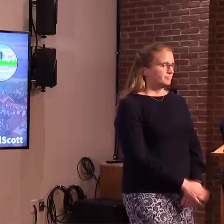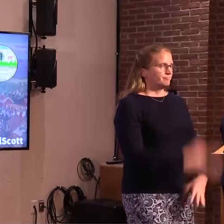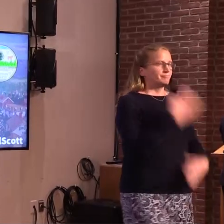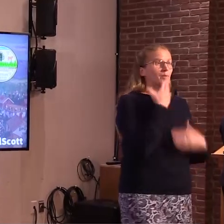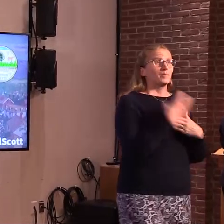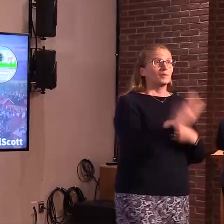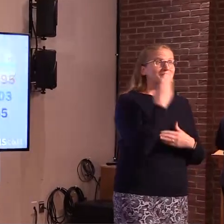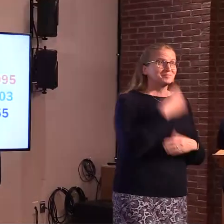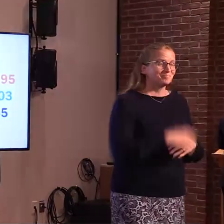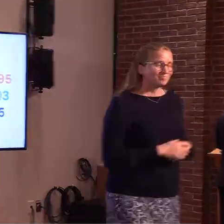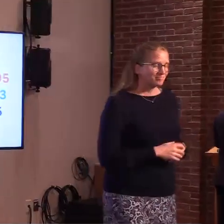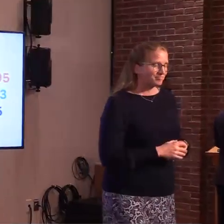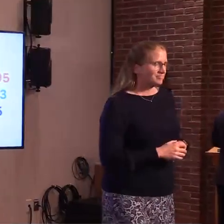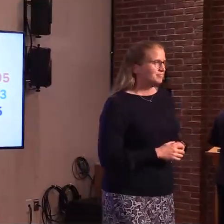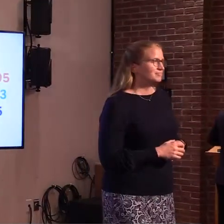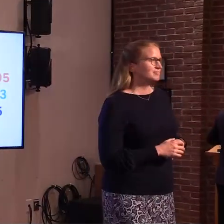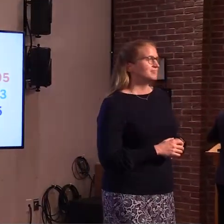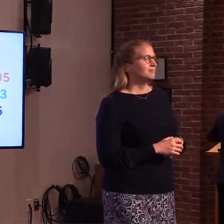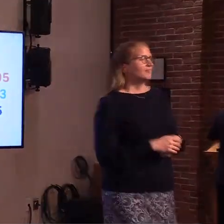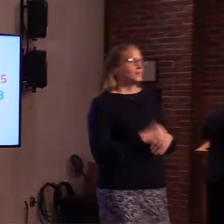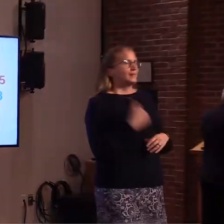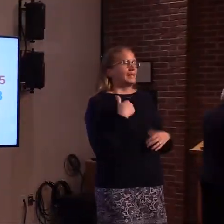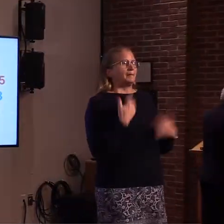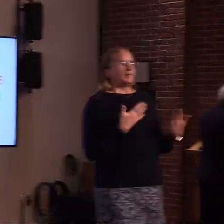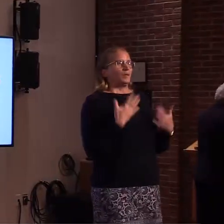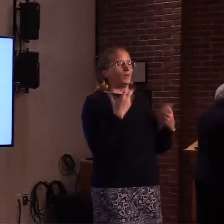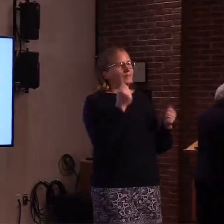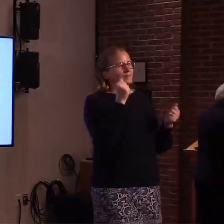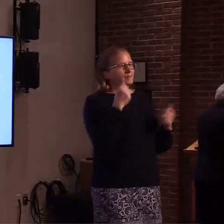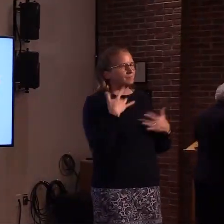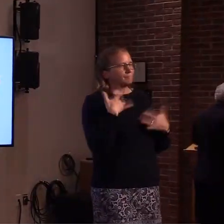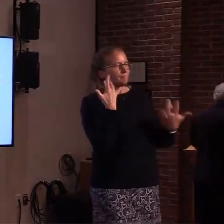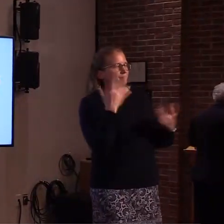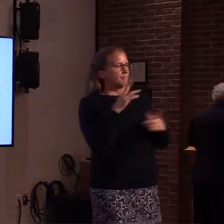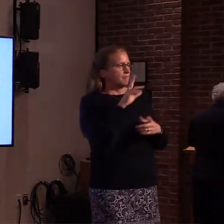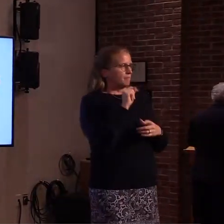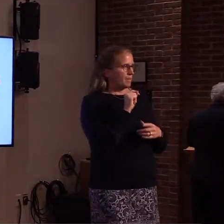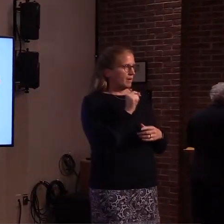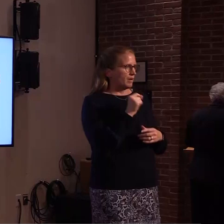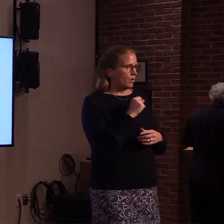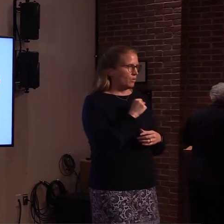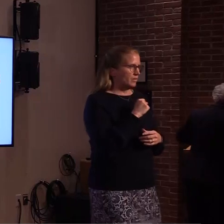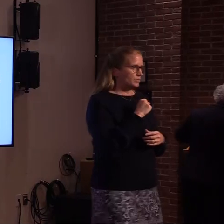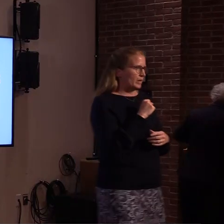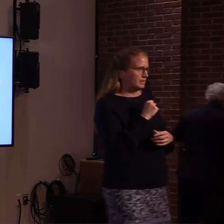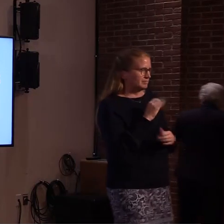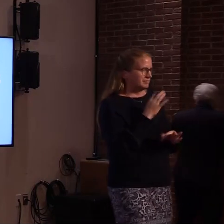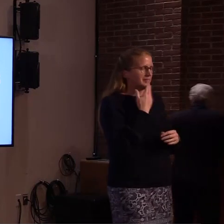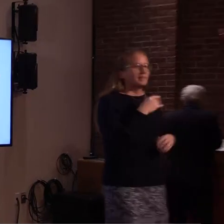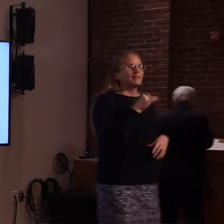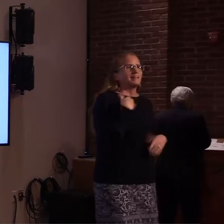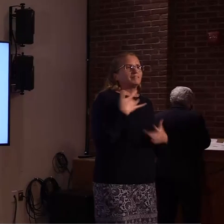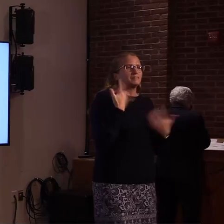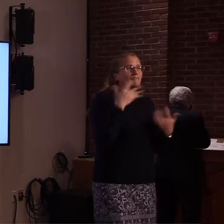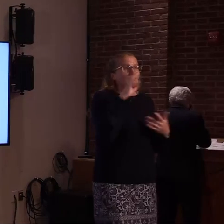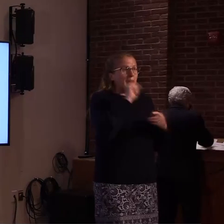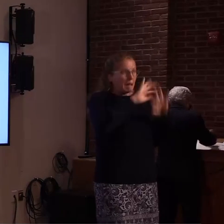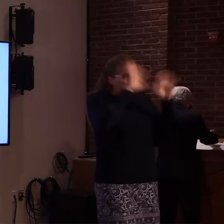Good morning. I'd like to give you sort of a Vermont situational update and an update on Winooski.